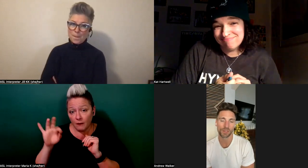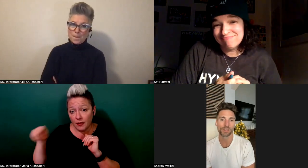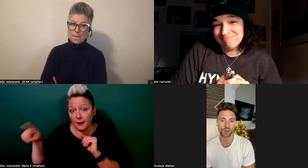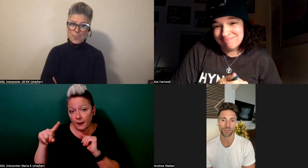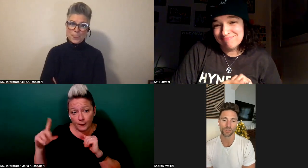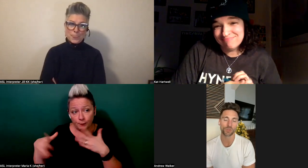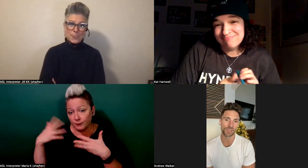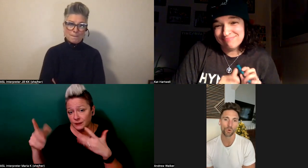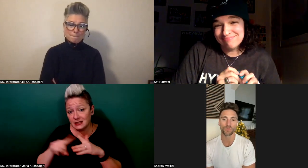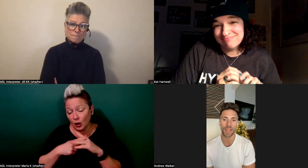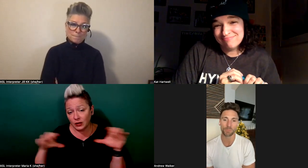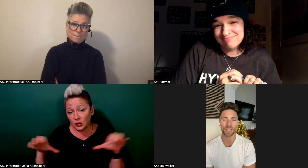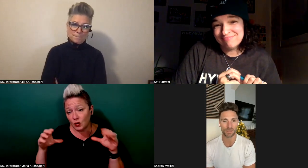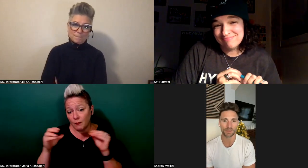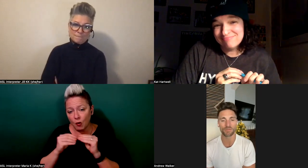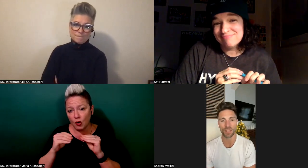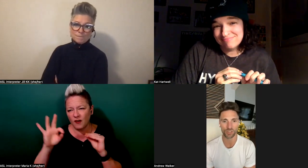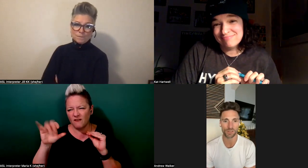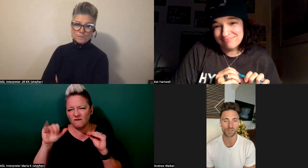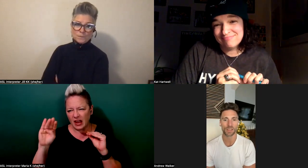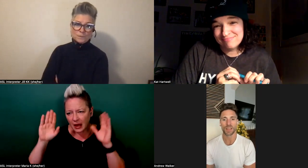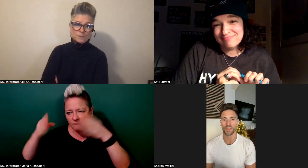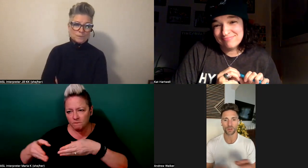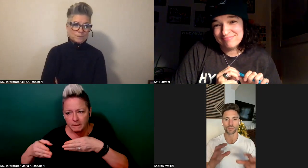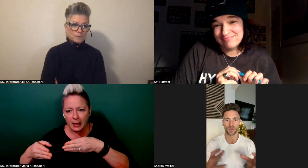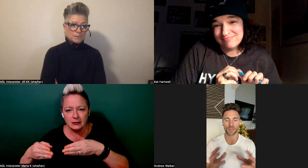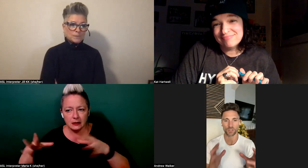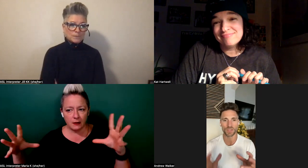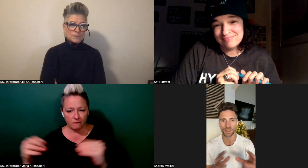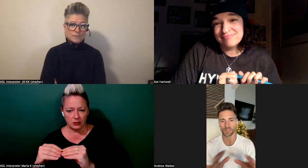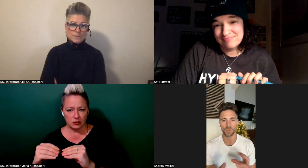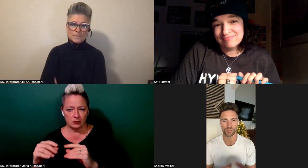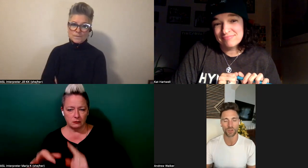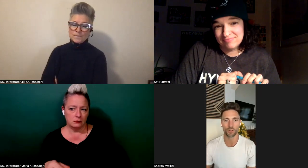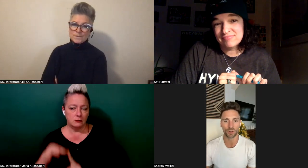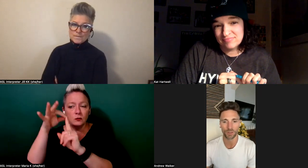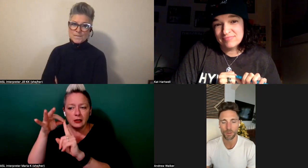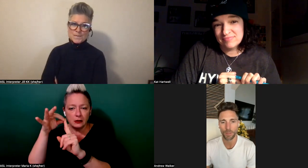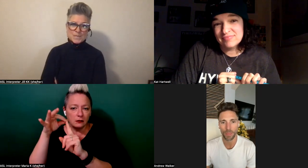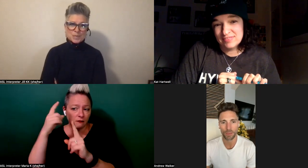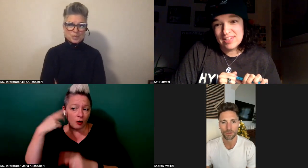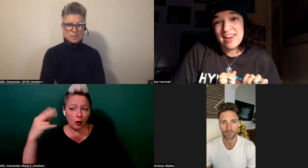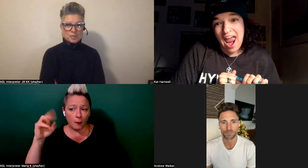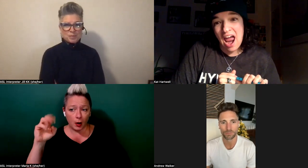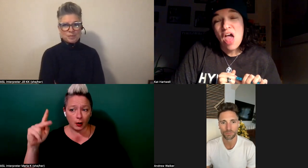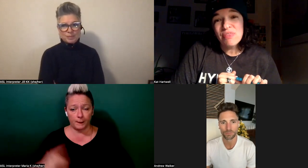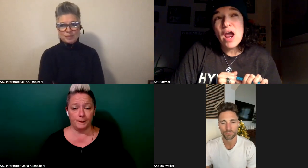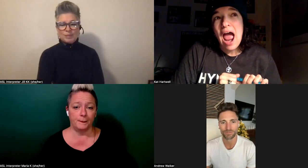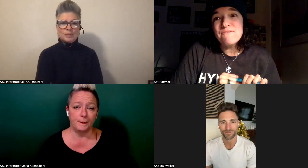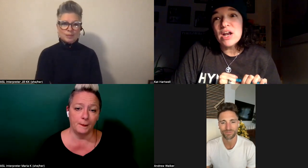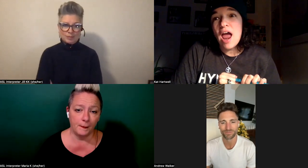them starting to do these more fan-based conventions that are very unique and special to Hallmark.